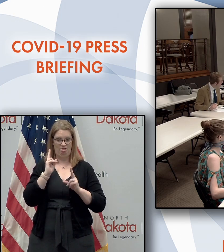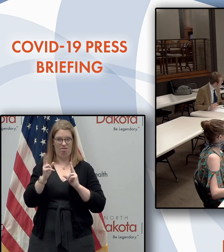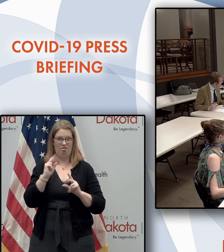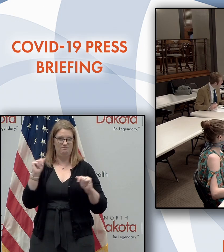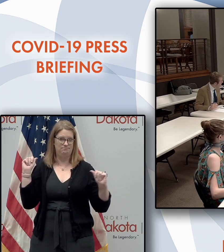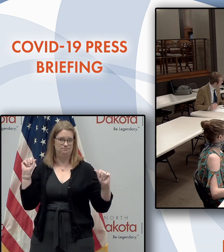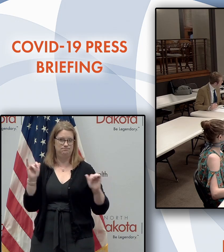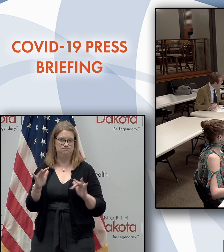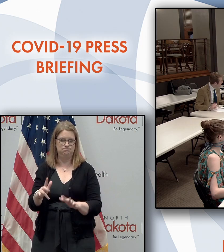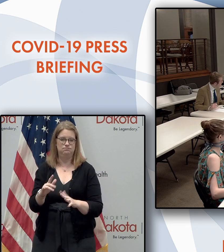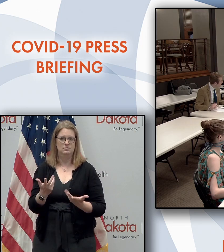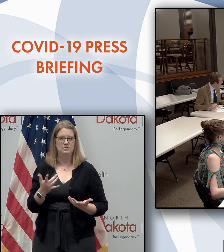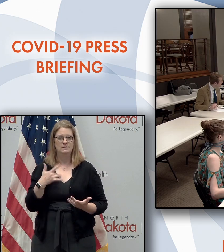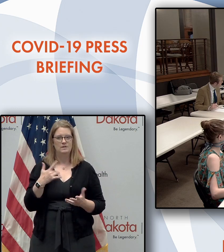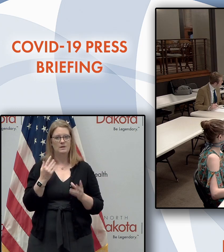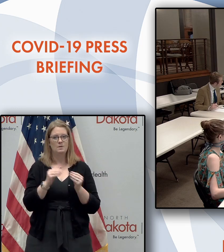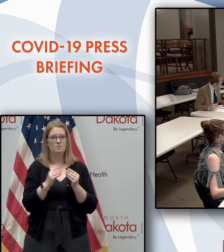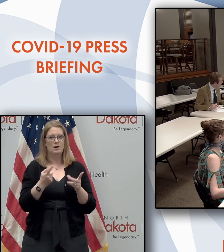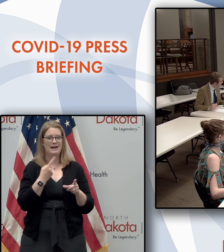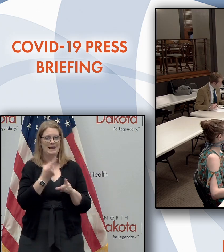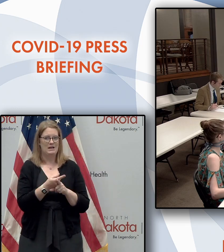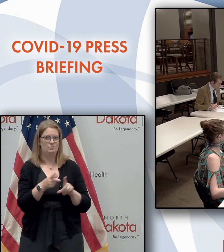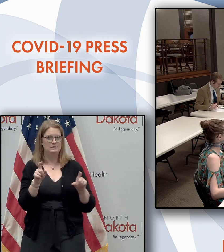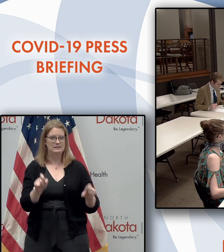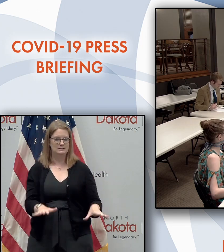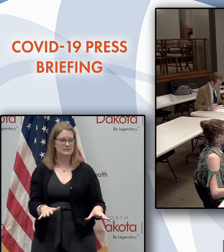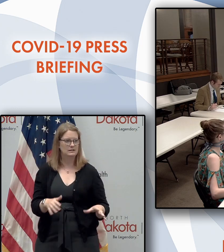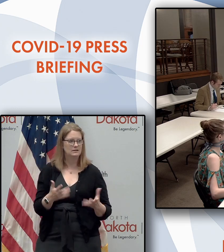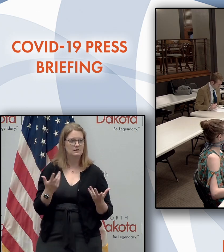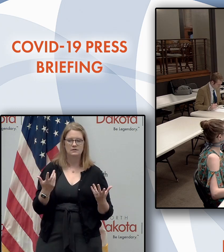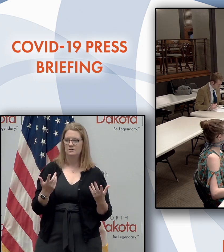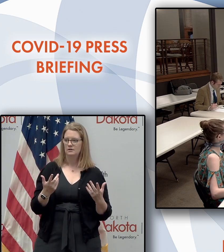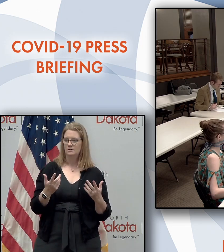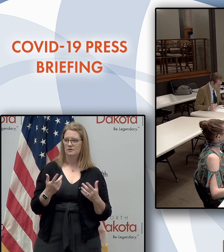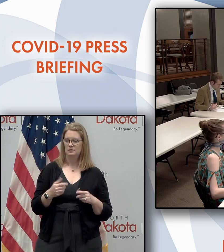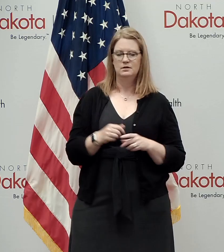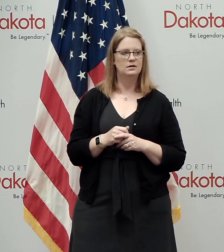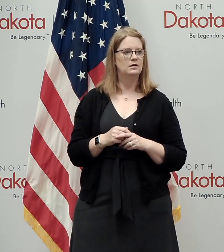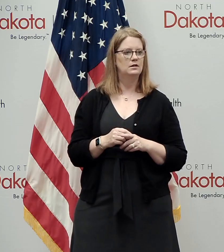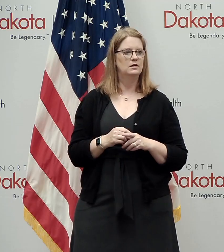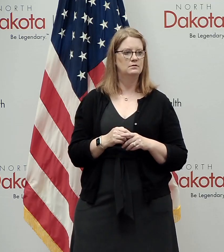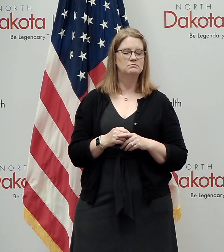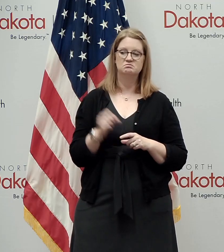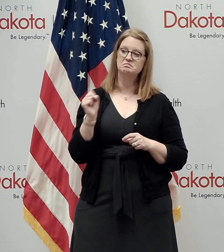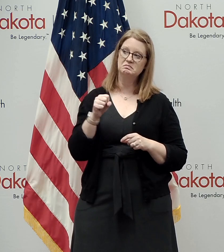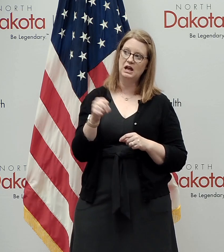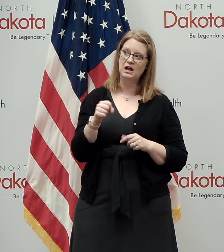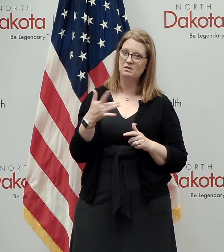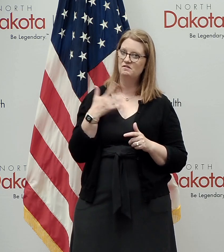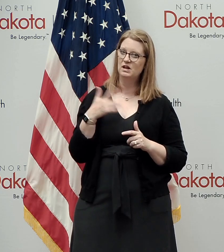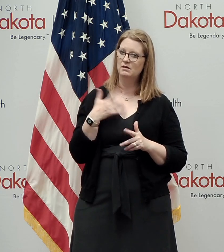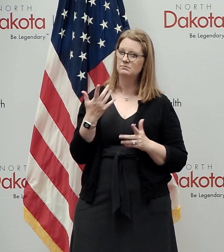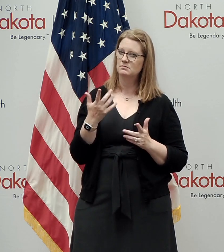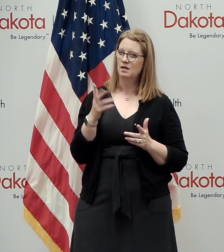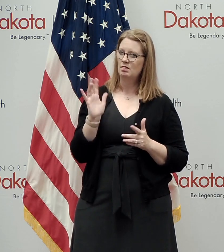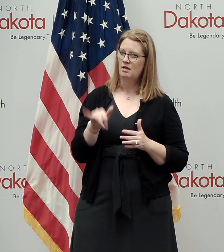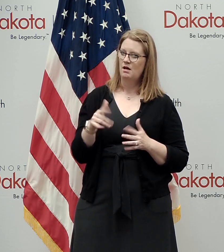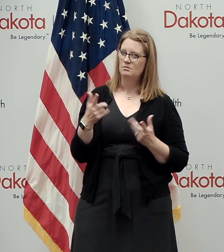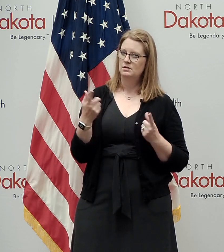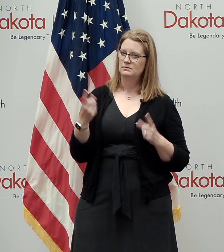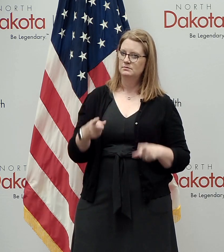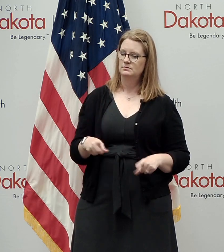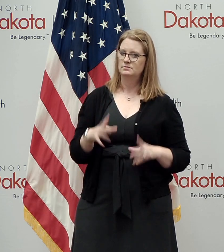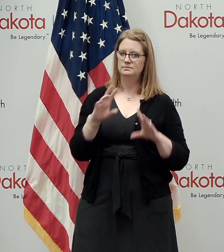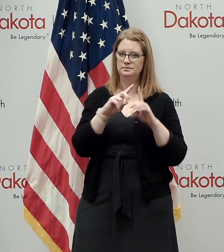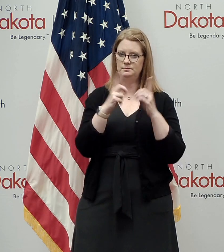Because they would be more accurate testing closer to than testing now? Yeah, I would anticipate that. And again, the Department